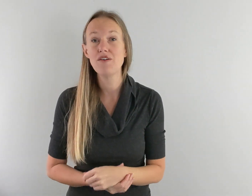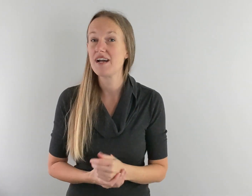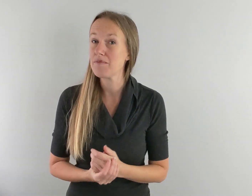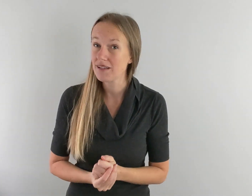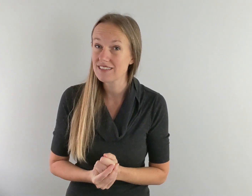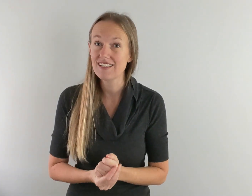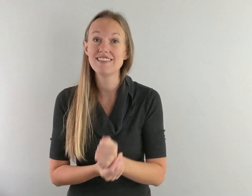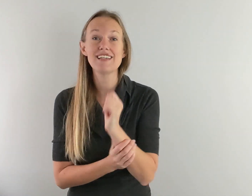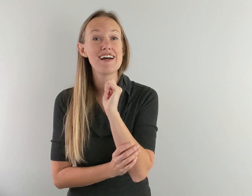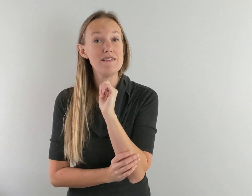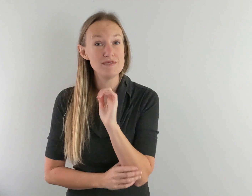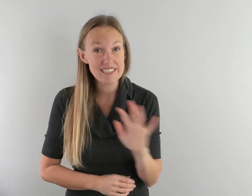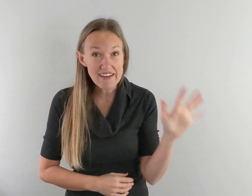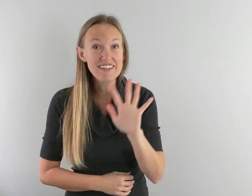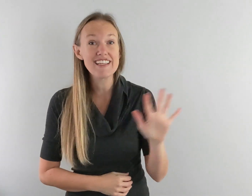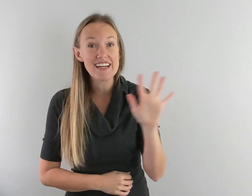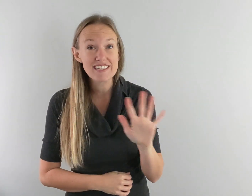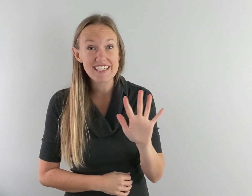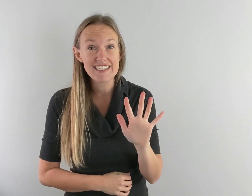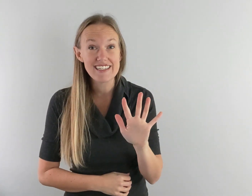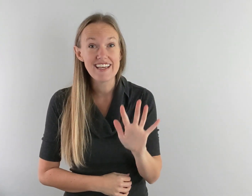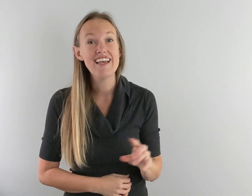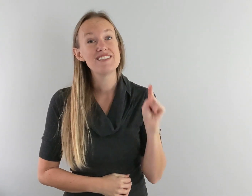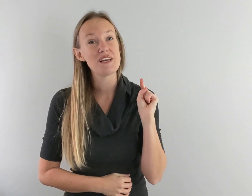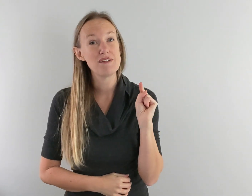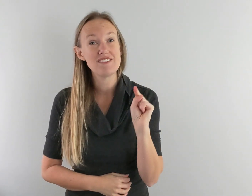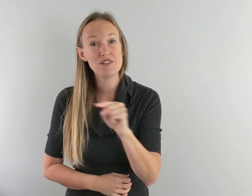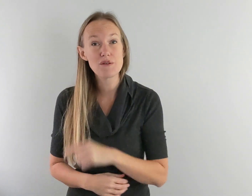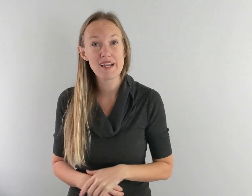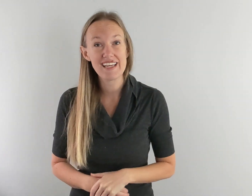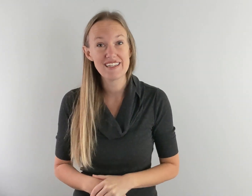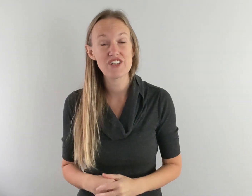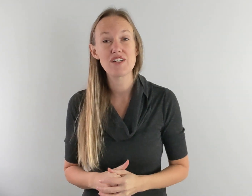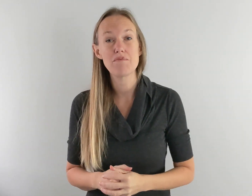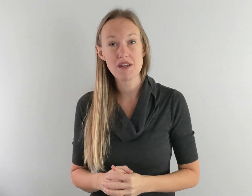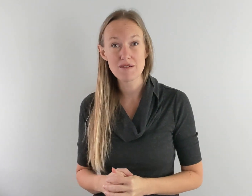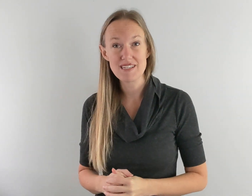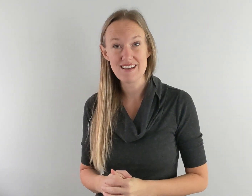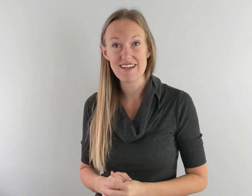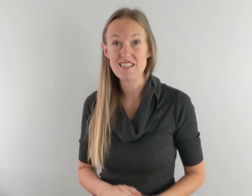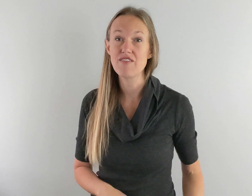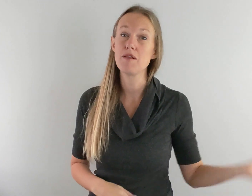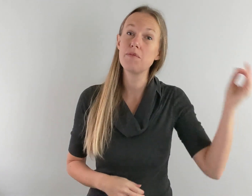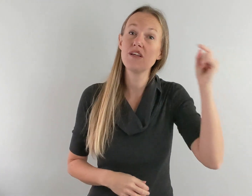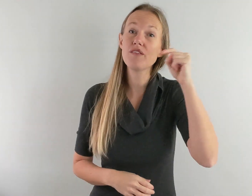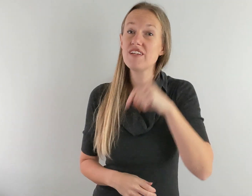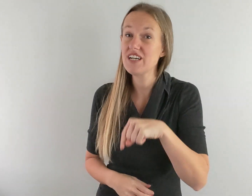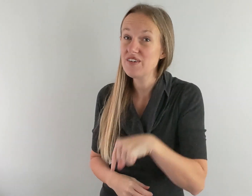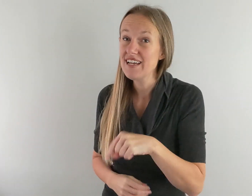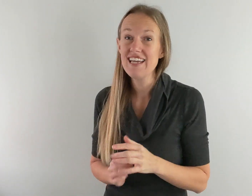I apologize. I am definitely left-handed. So that means if you are right-handed, you're going to mirror my signs. If you look below the video, in